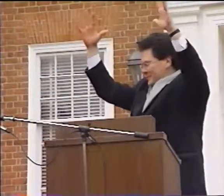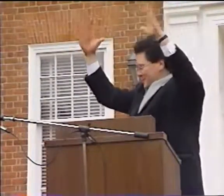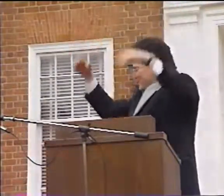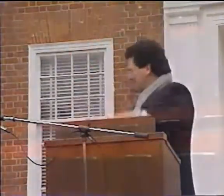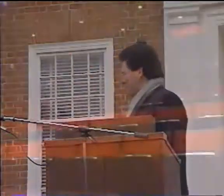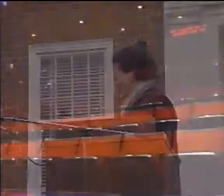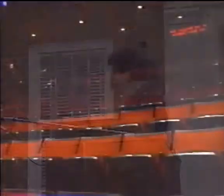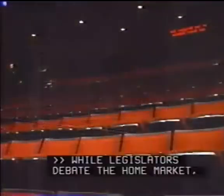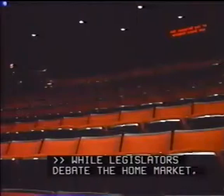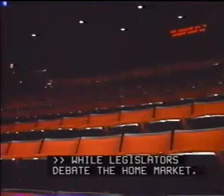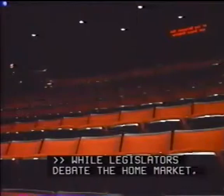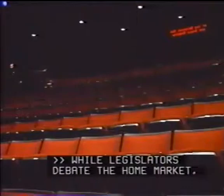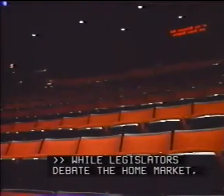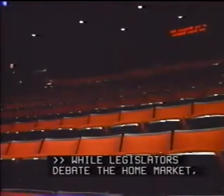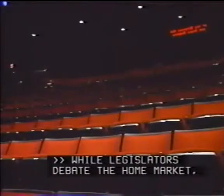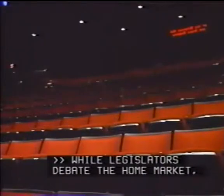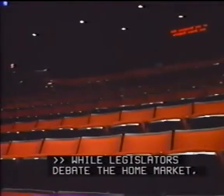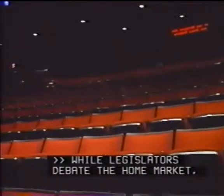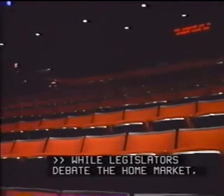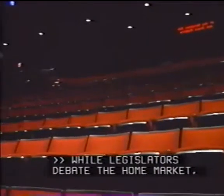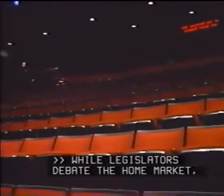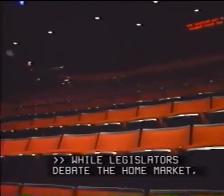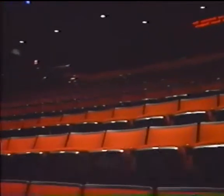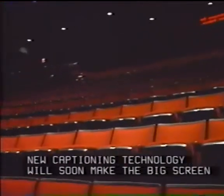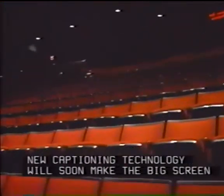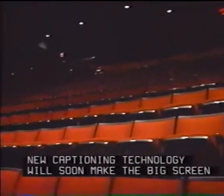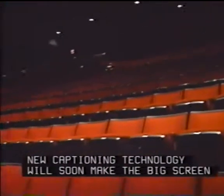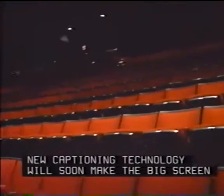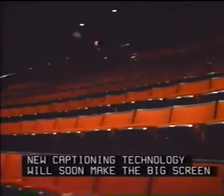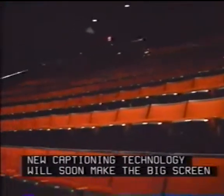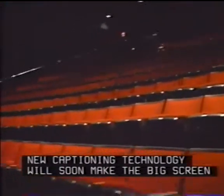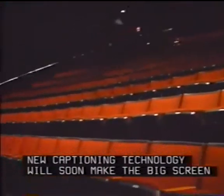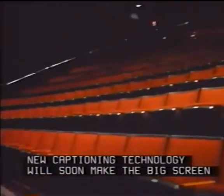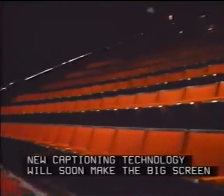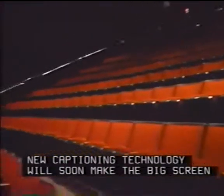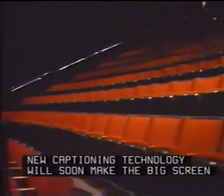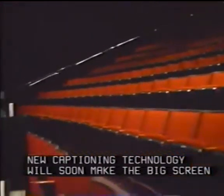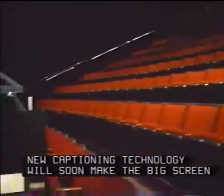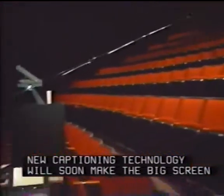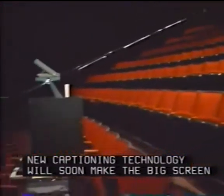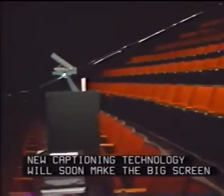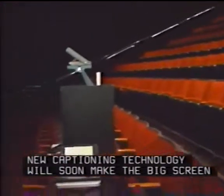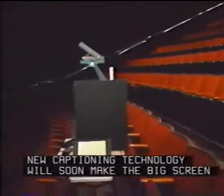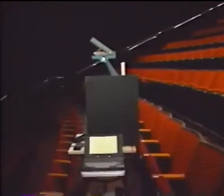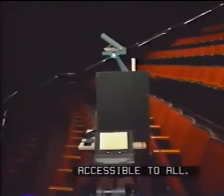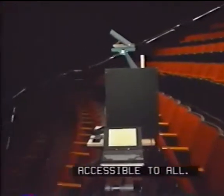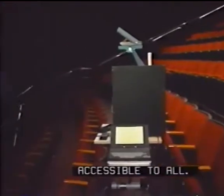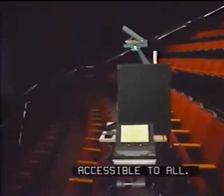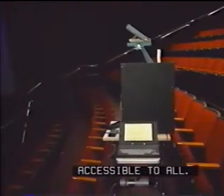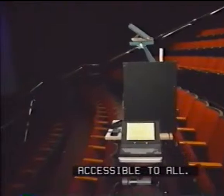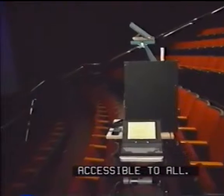While legislators debate the home market, new captioning technology will soon make the big screen accessible to all.